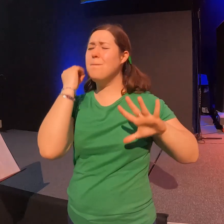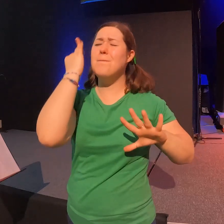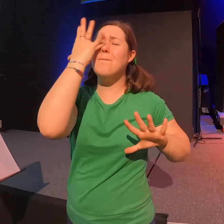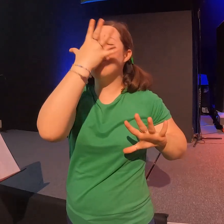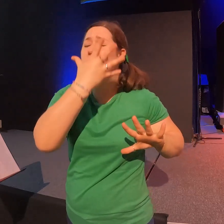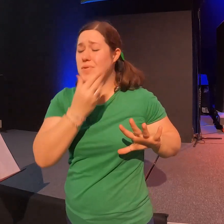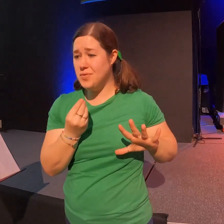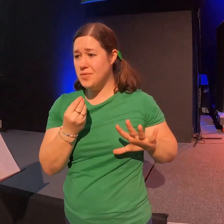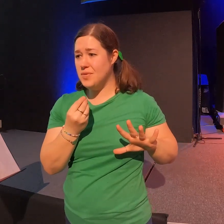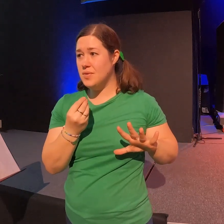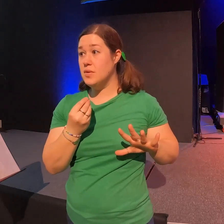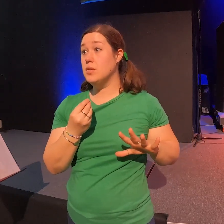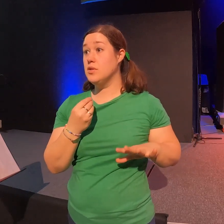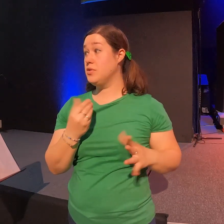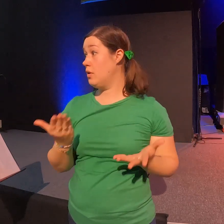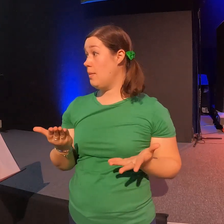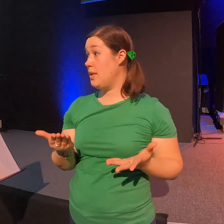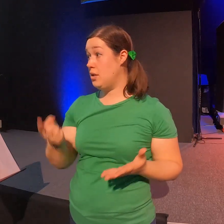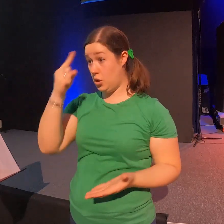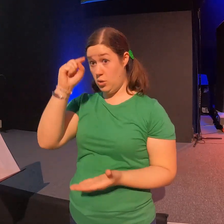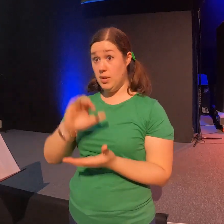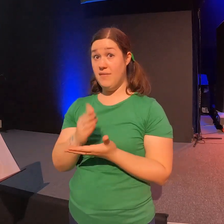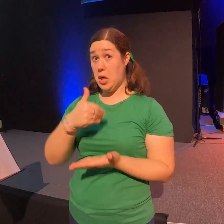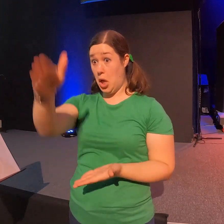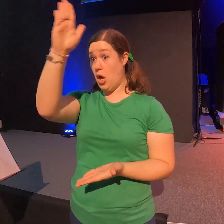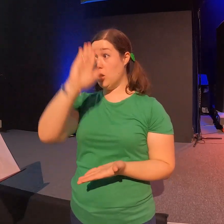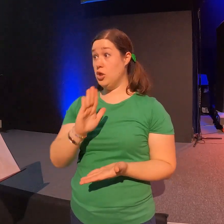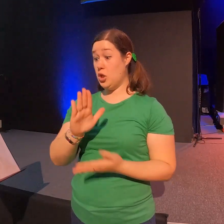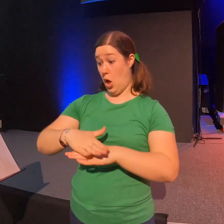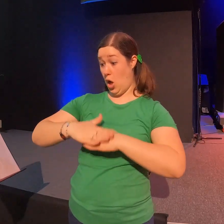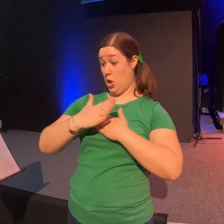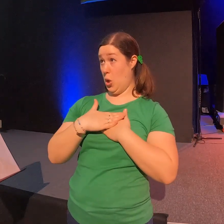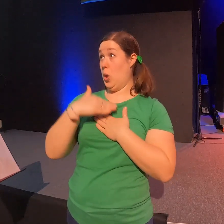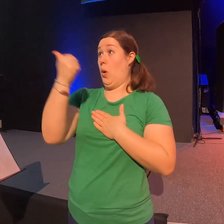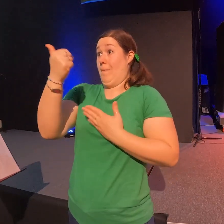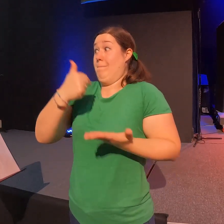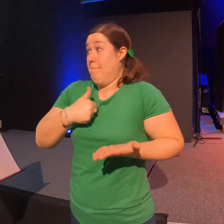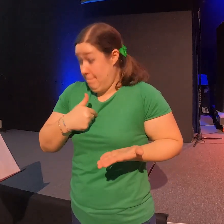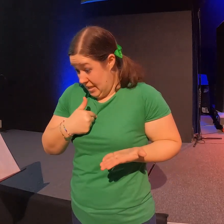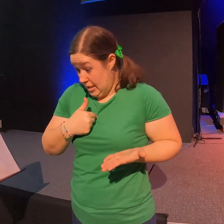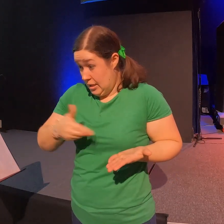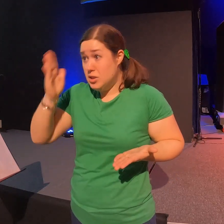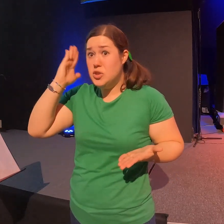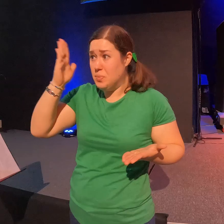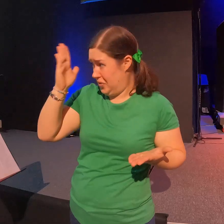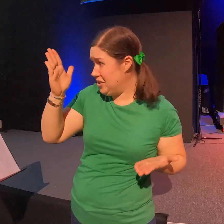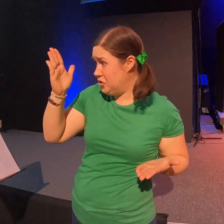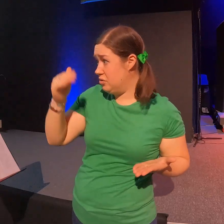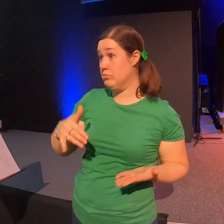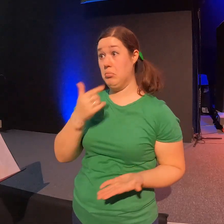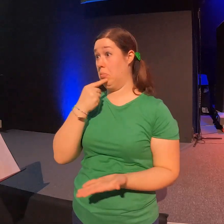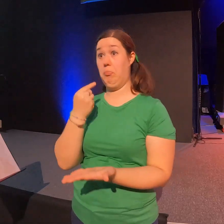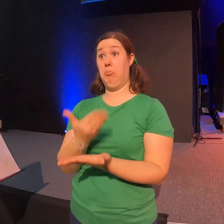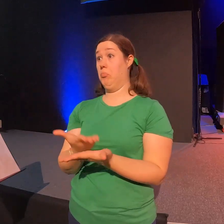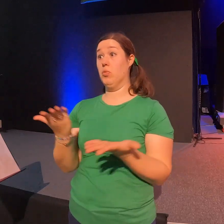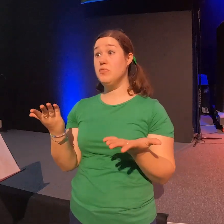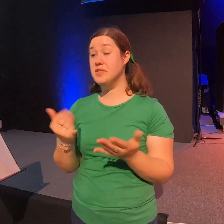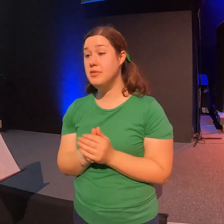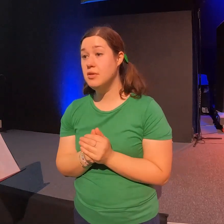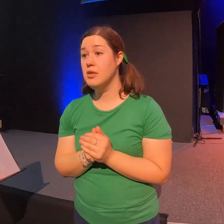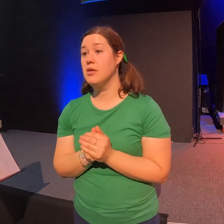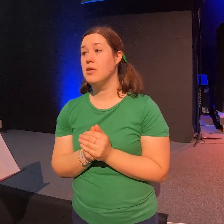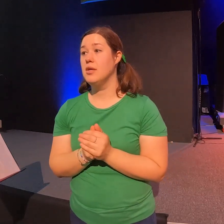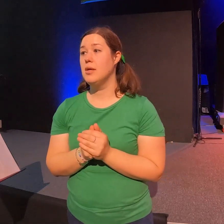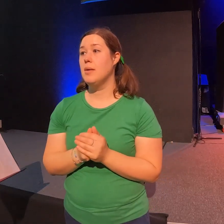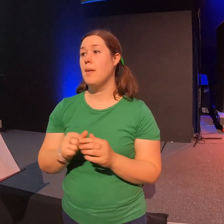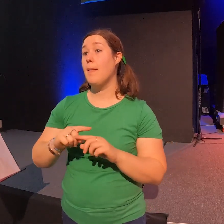my gosh, God actually called me to preach. Now, this is a great proof of it. But the Bible is replete If you don't